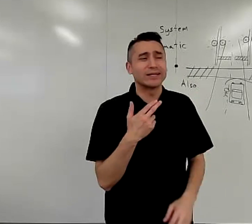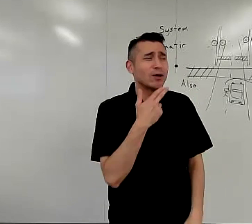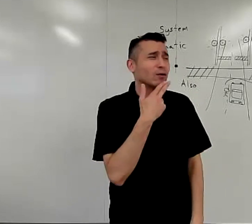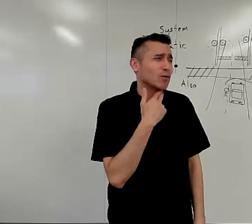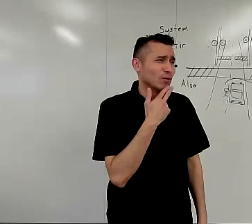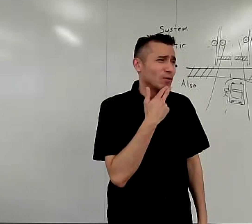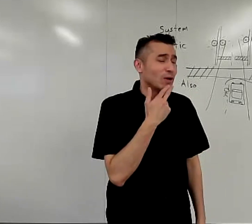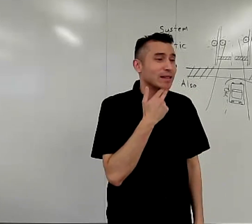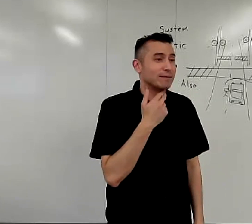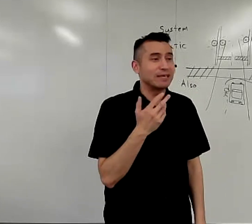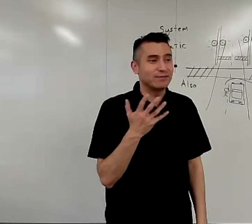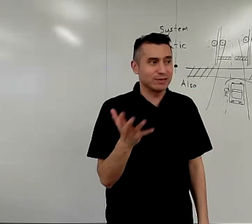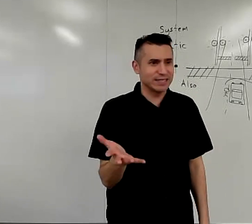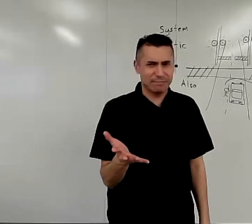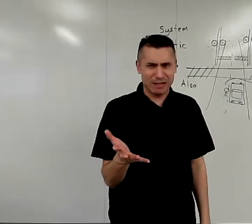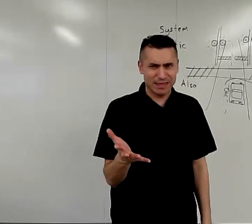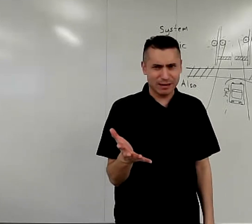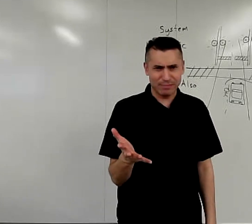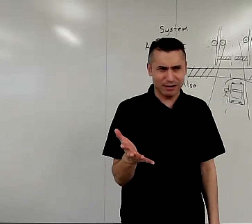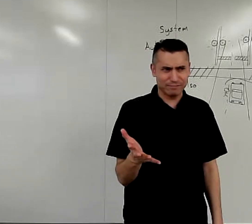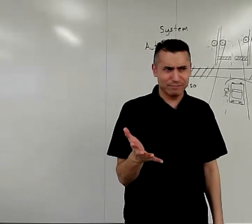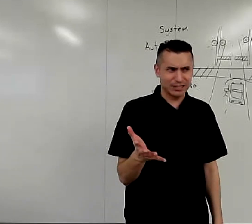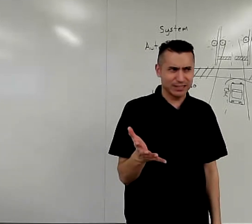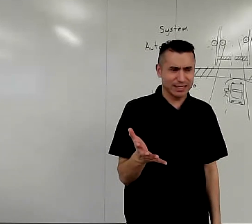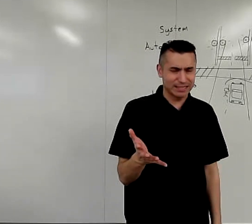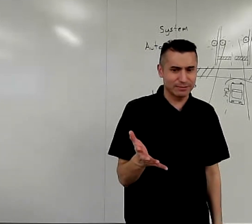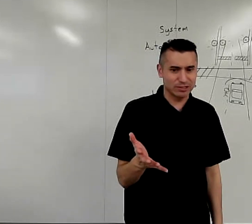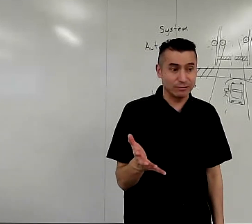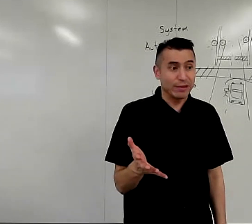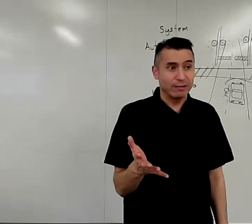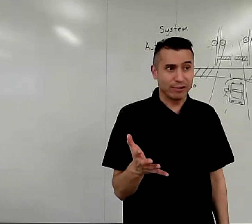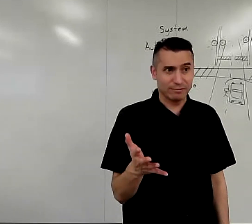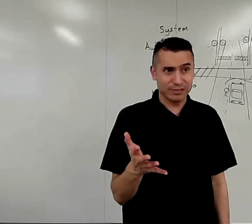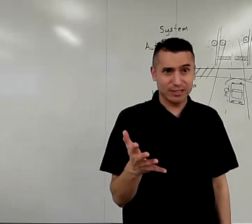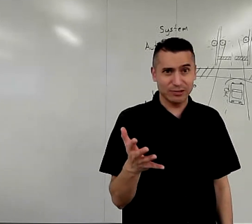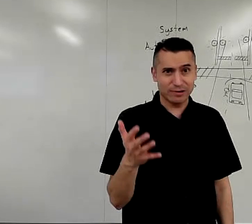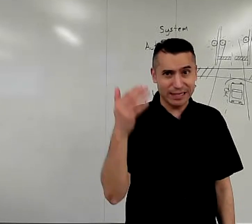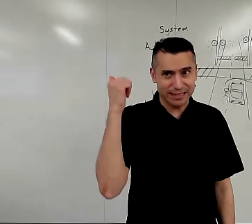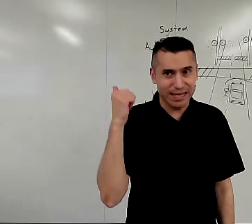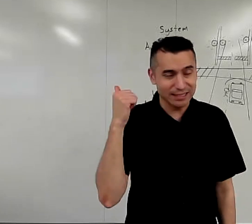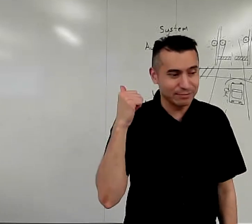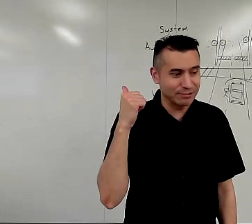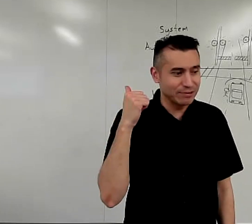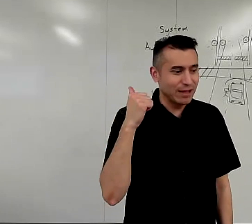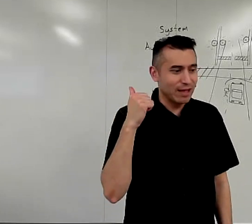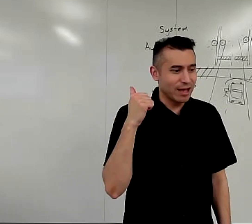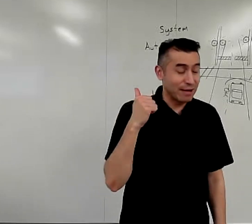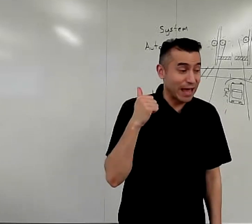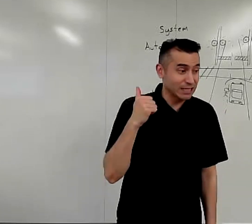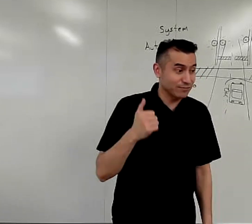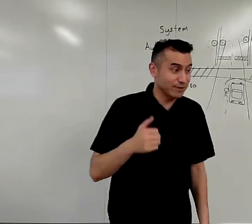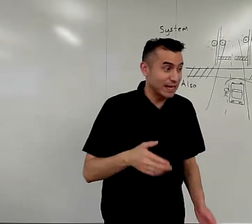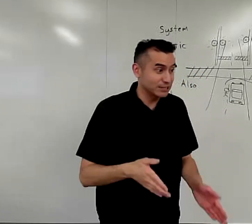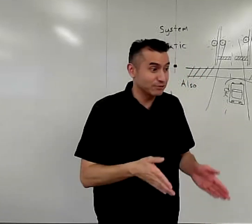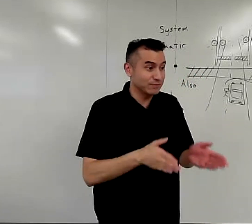convex. Let me give you an example. I think I might have mentioned this last semester. When I was in Ukraine this last summer, I asked for an